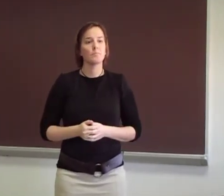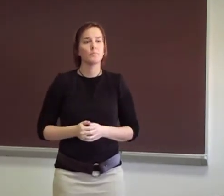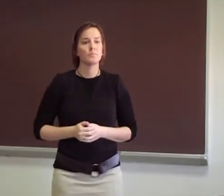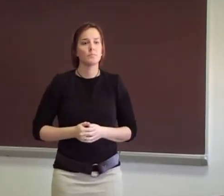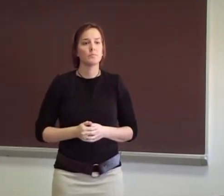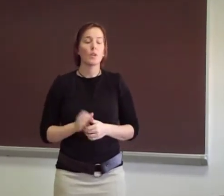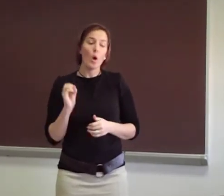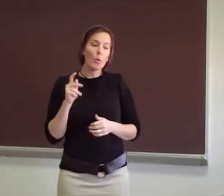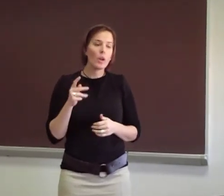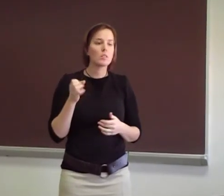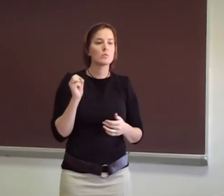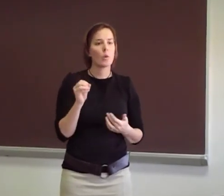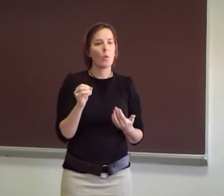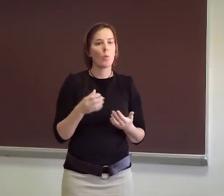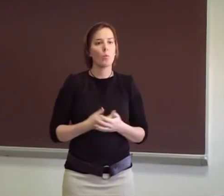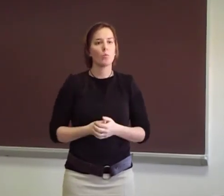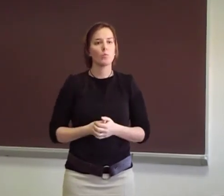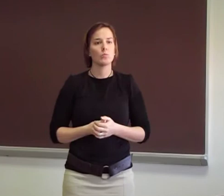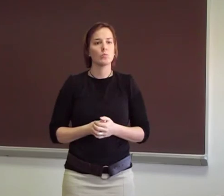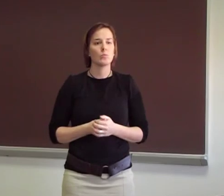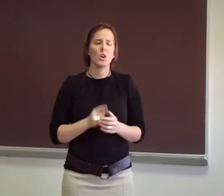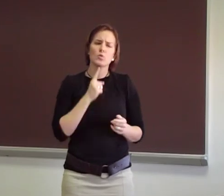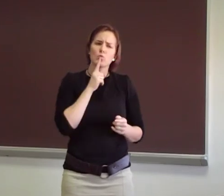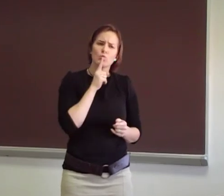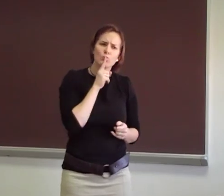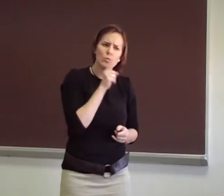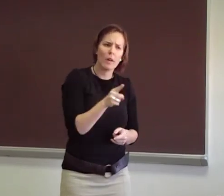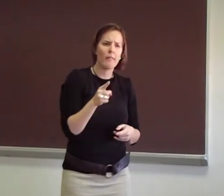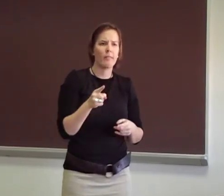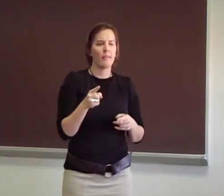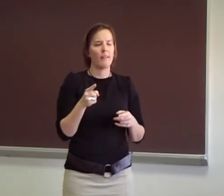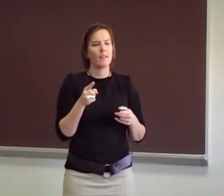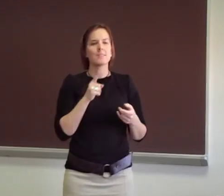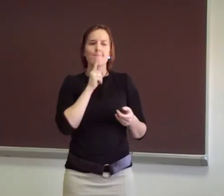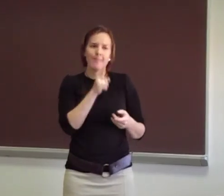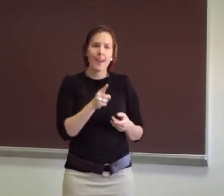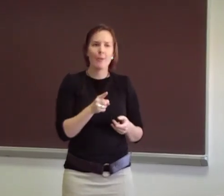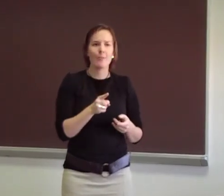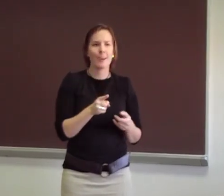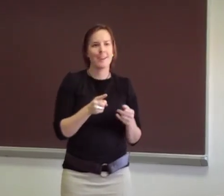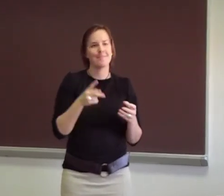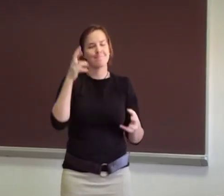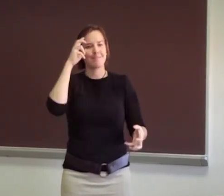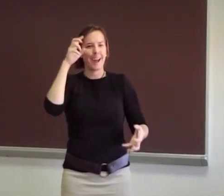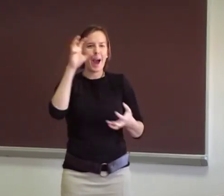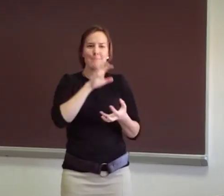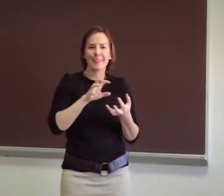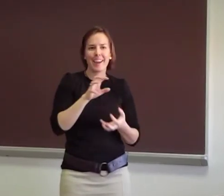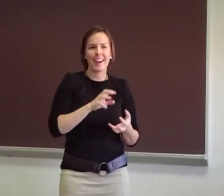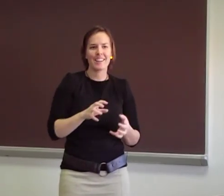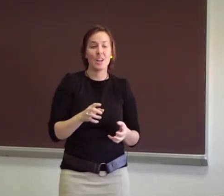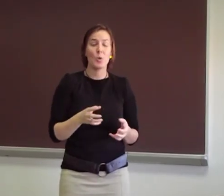Okay, so it's very complicated. We only have a small bear and we have to make a big